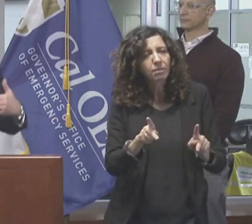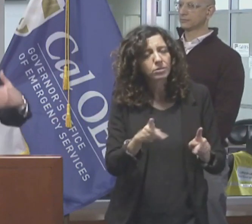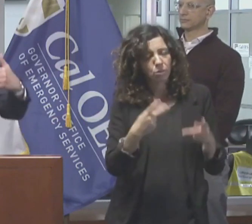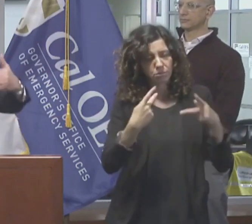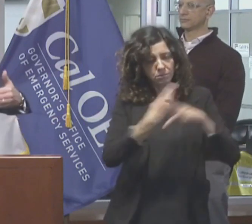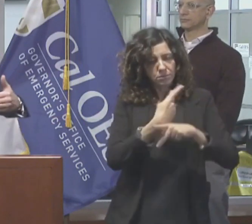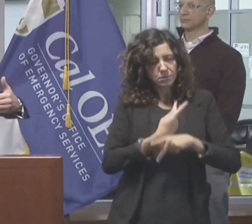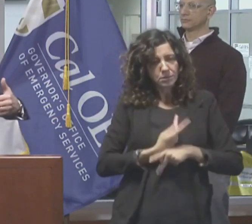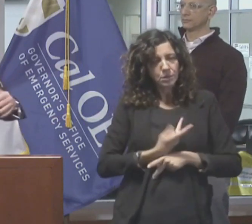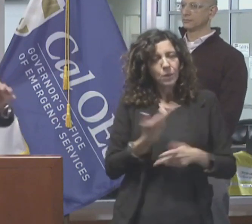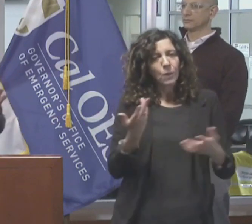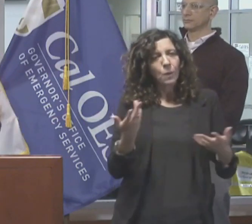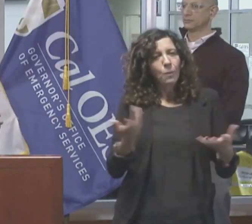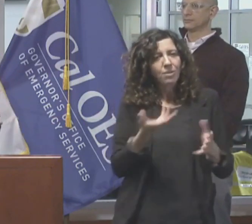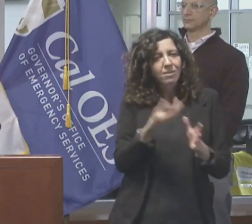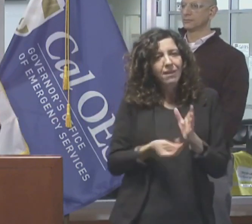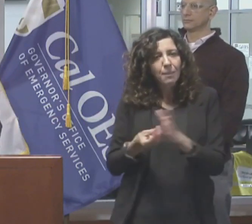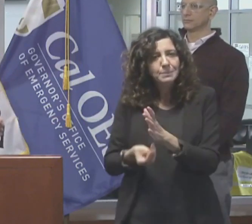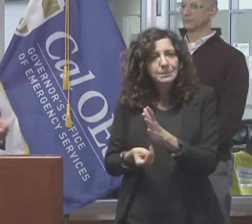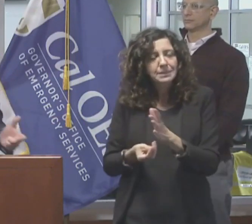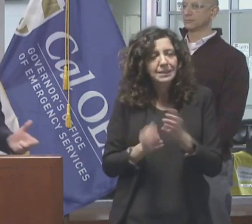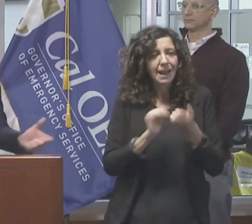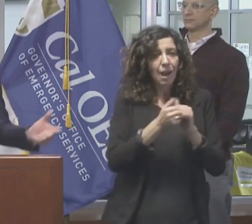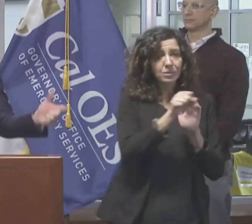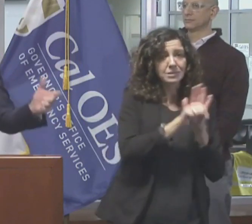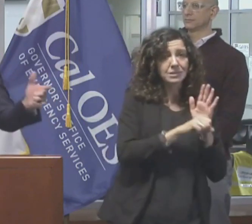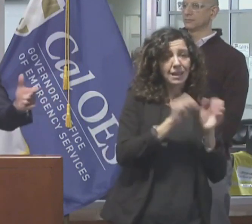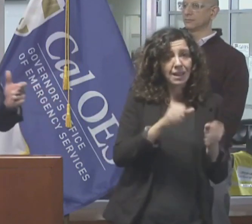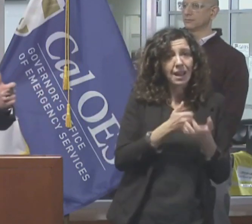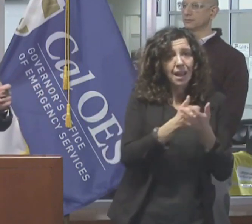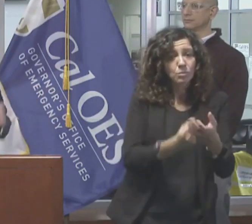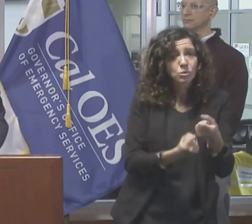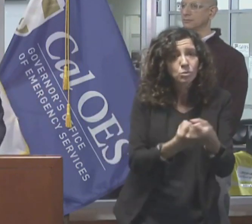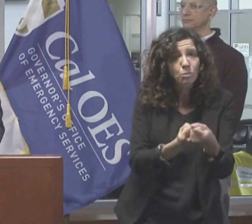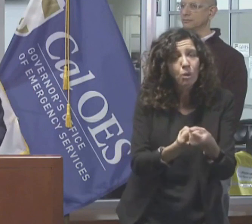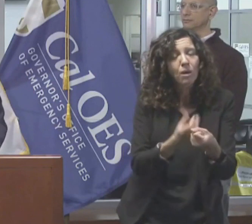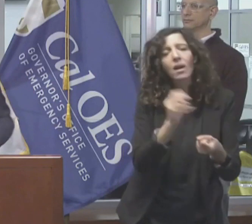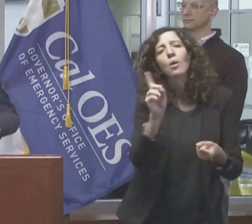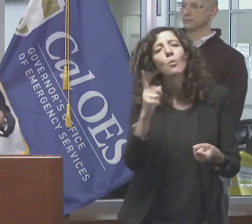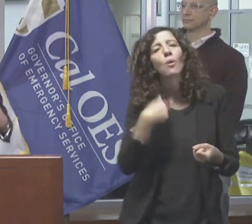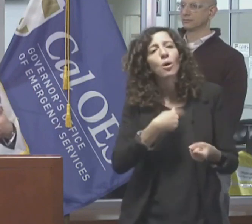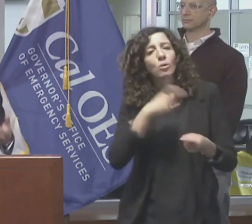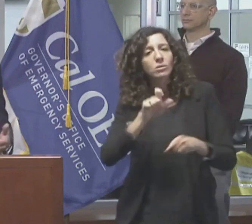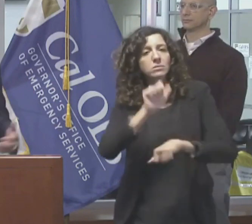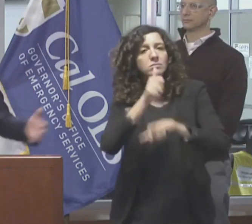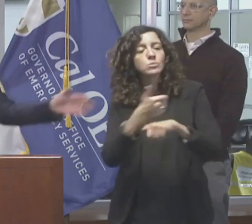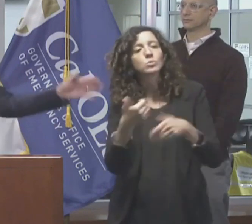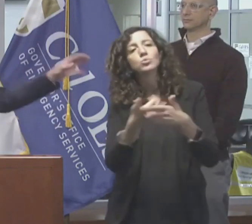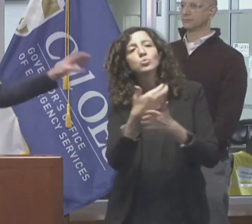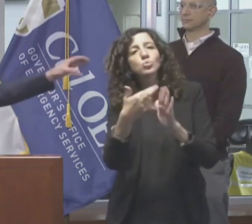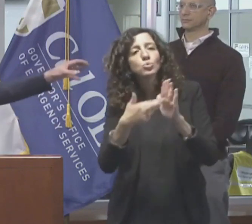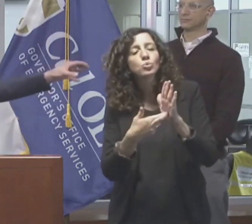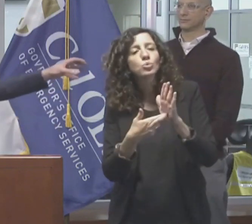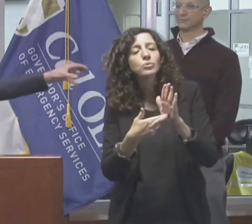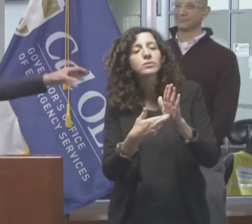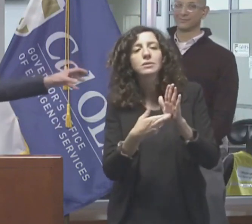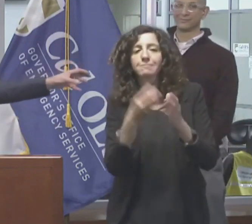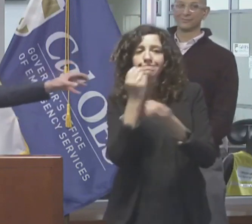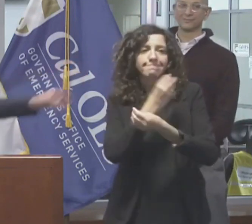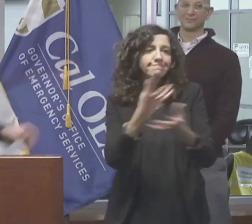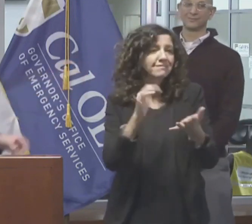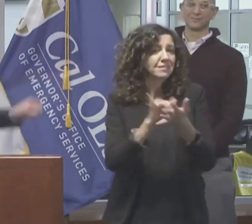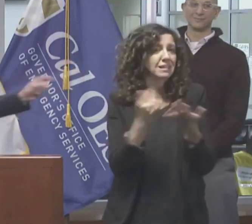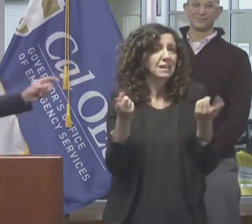where the state can assert itself with those gaps and where we need new rules and regulations. All that's happening in real time. I can assure you that's all